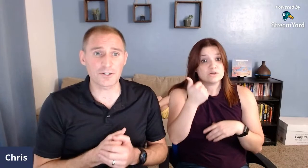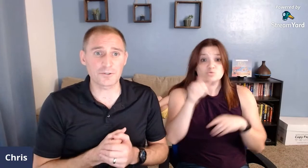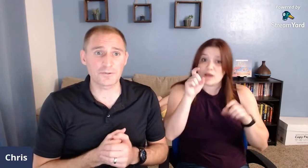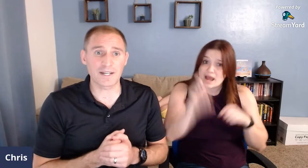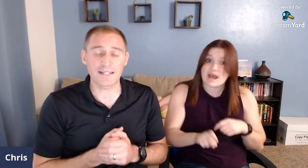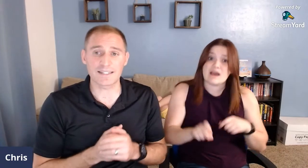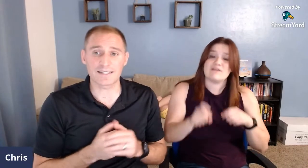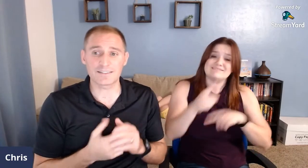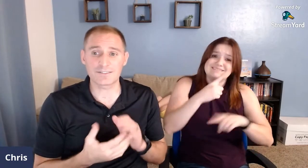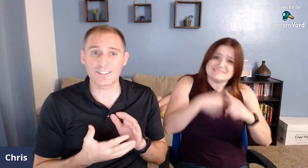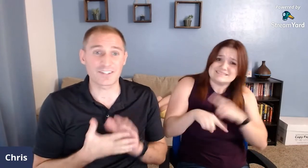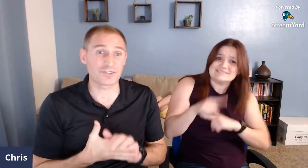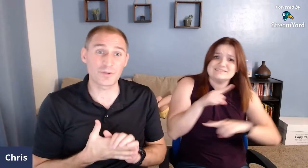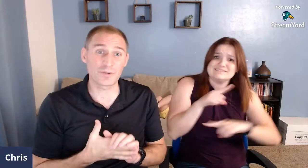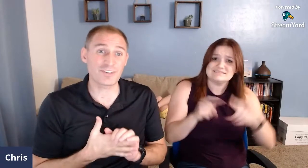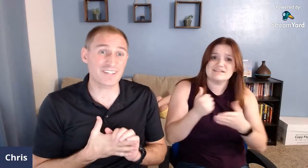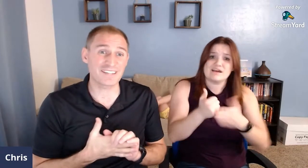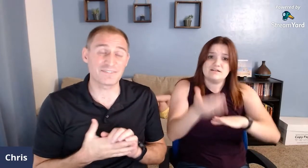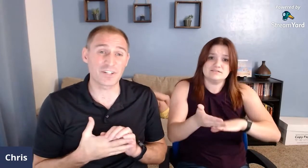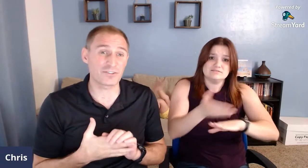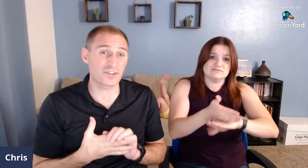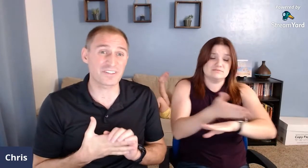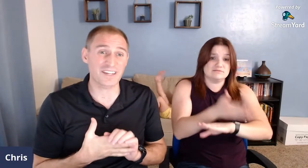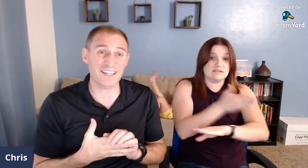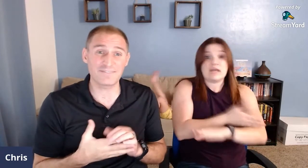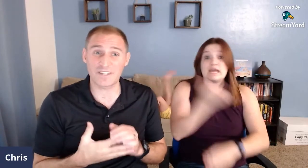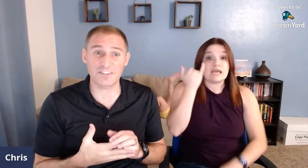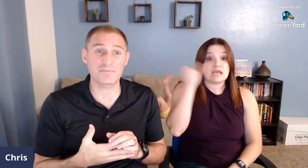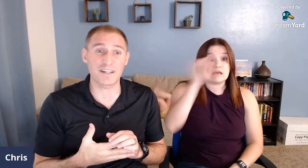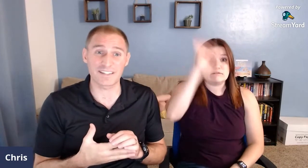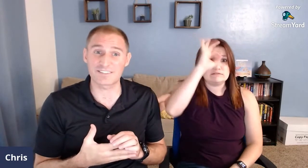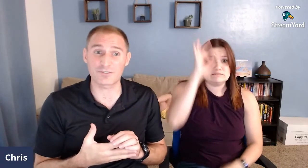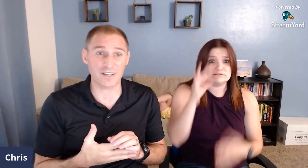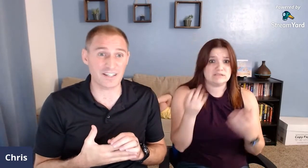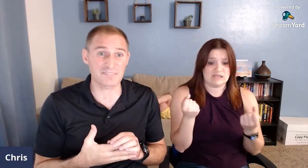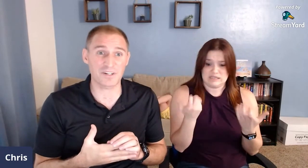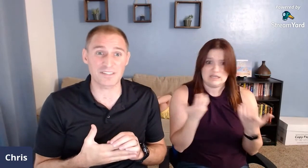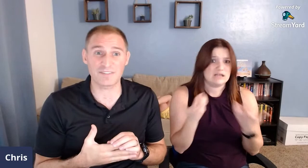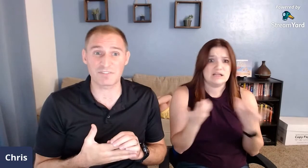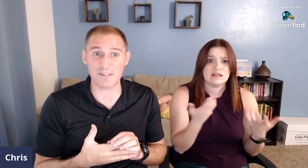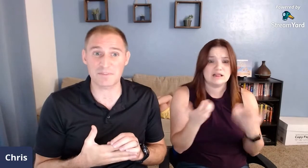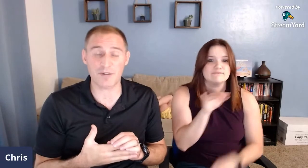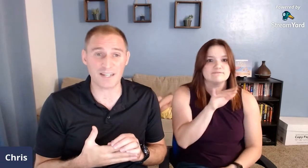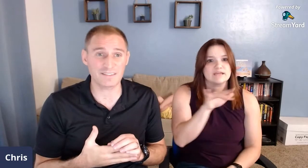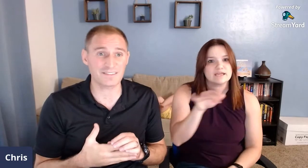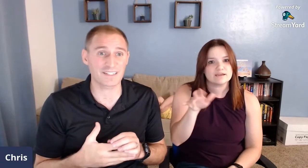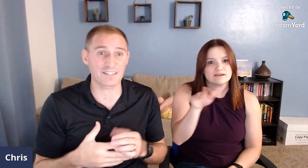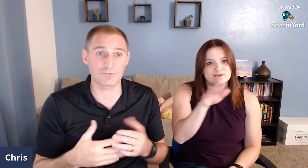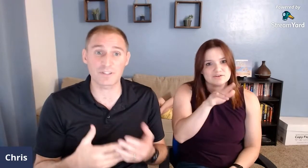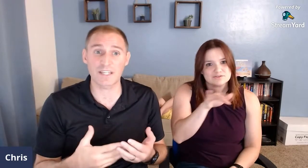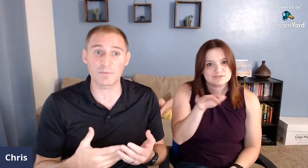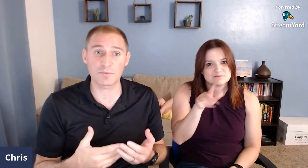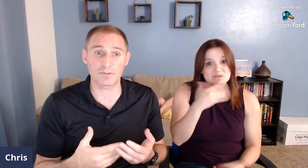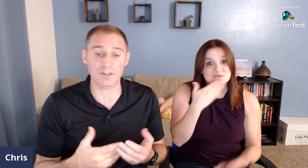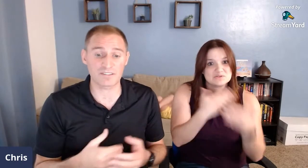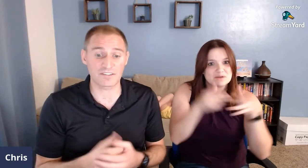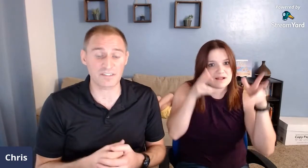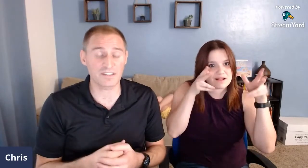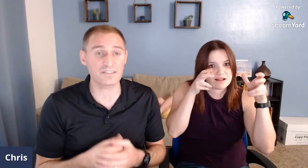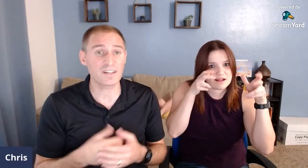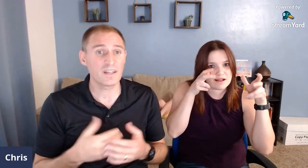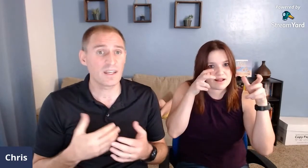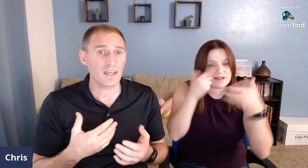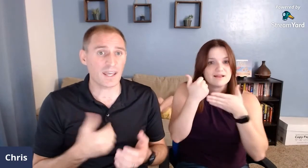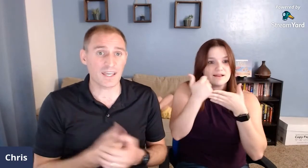And so, you know, do whatever it takes. If you don't know the sign, fingerspell it. It's great, expressive and receptive practice, and it can really help you progress in